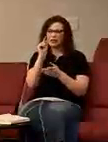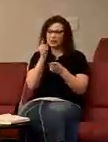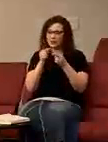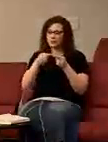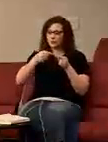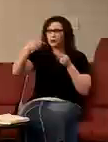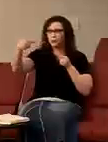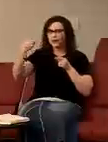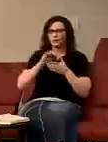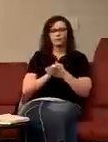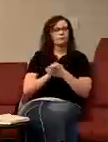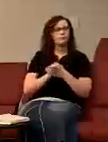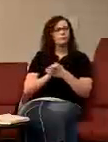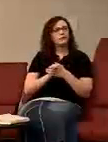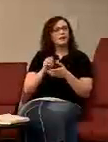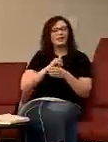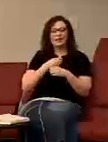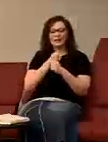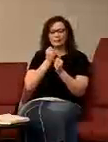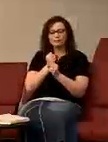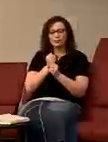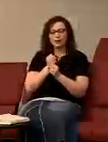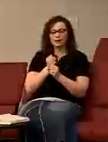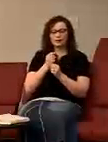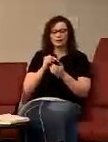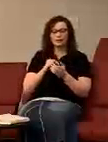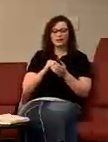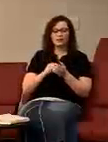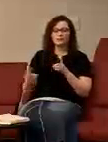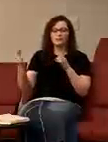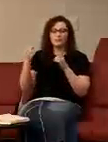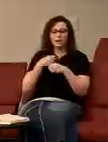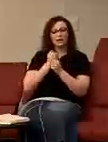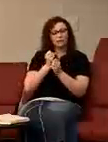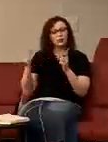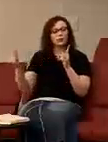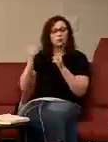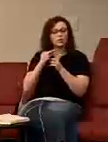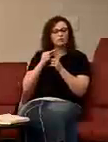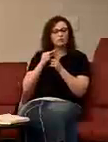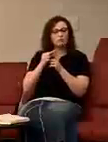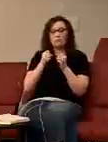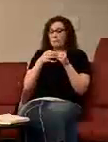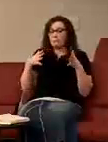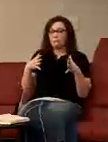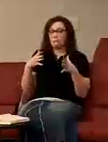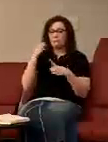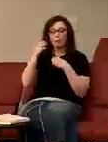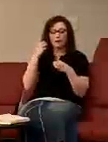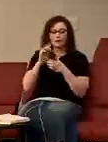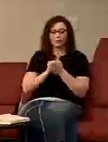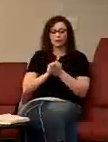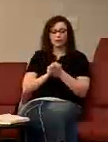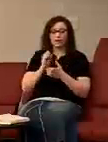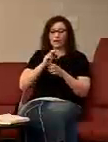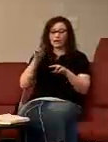and my tongue and mouth and all these openings and make words without even really thinking about it. And I can sit up here and talk fast, faster